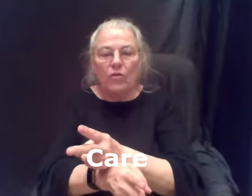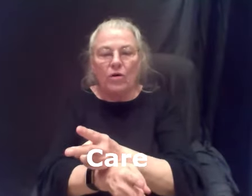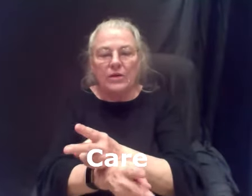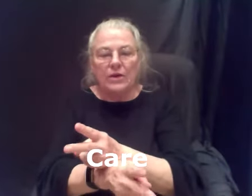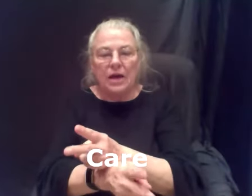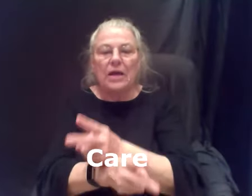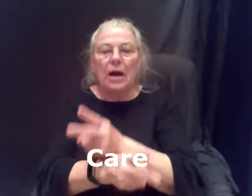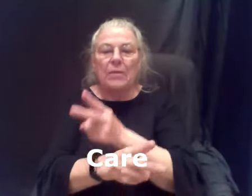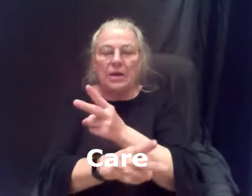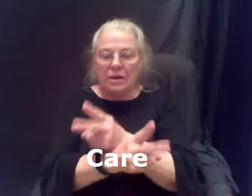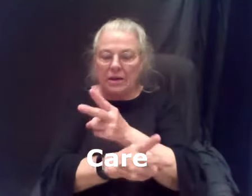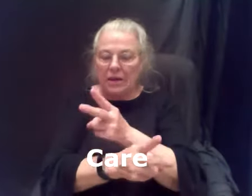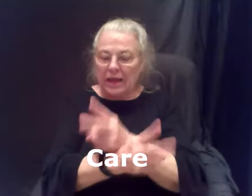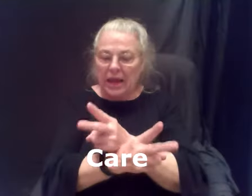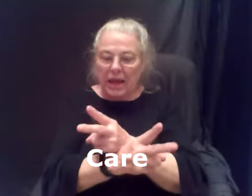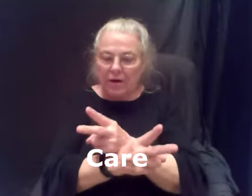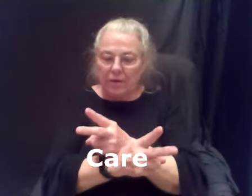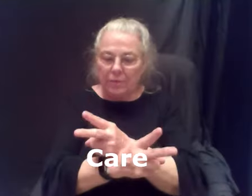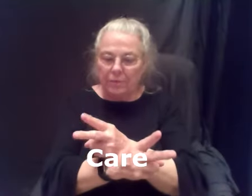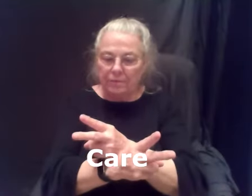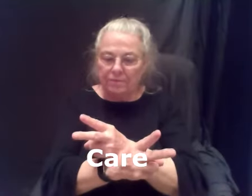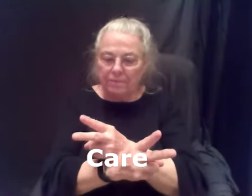the non-dominant. Care.